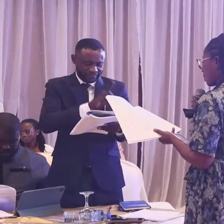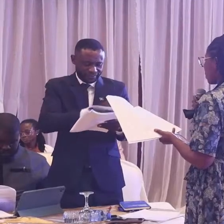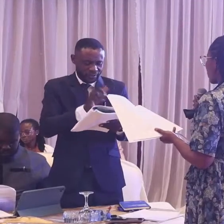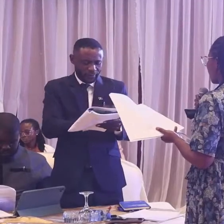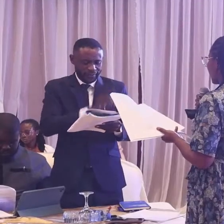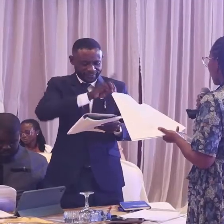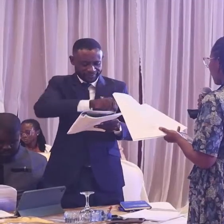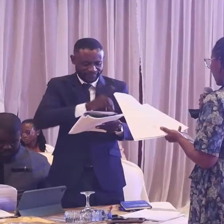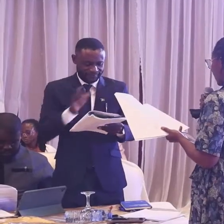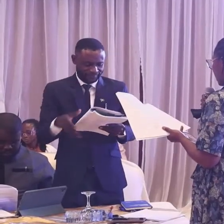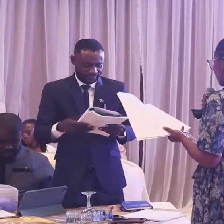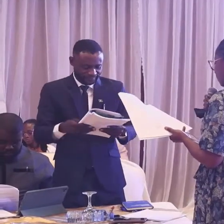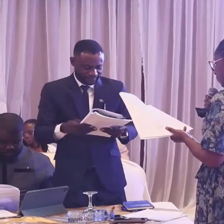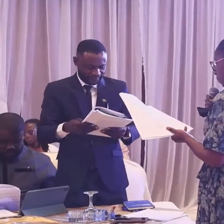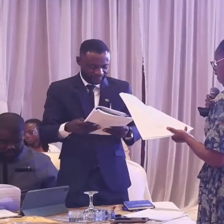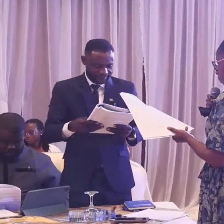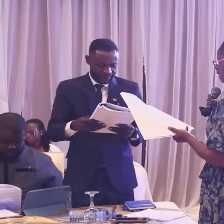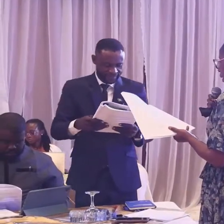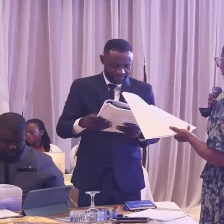with disabilities.